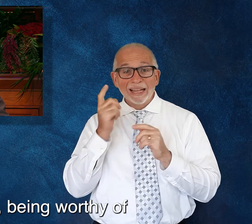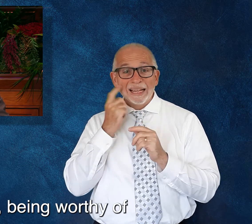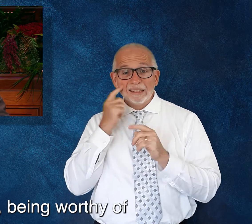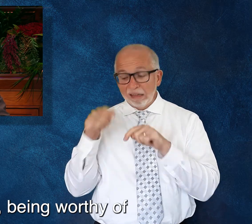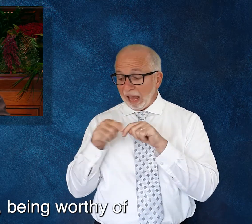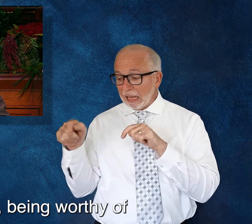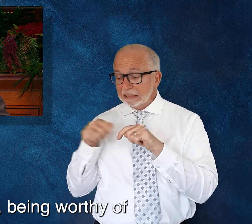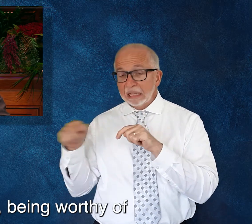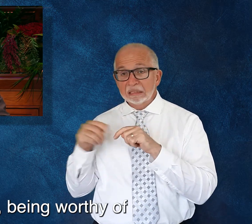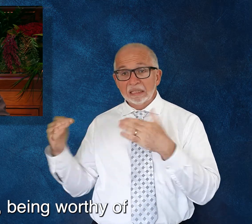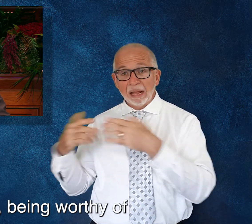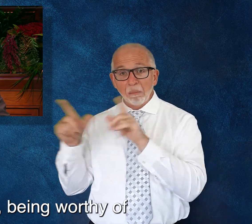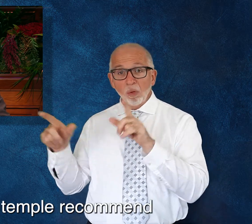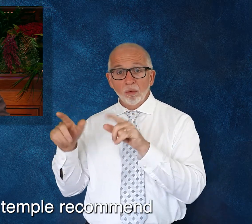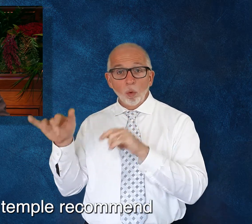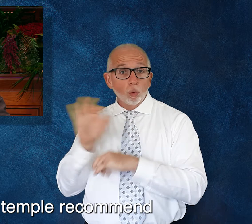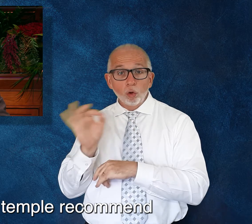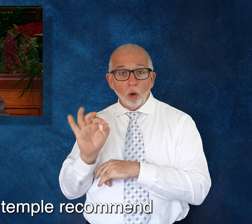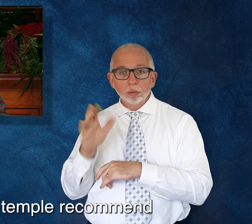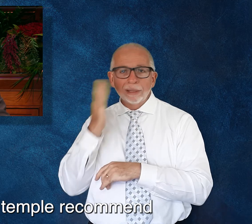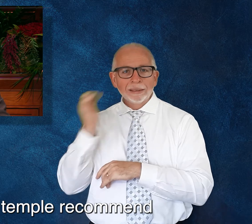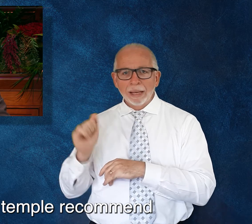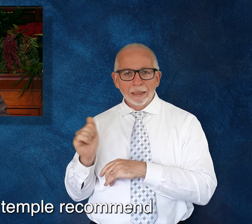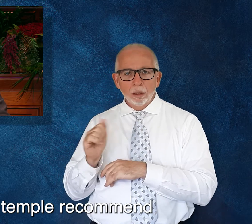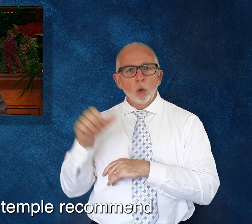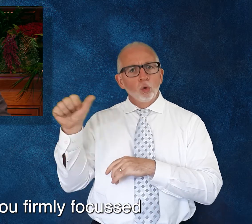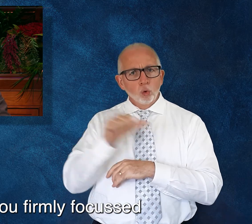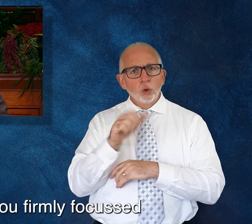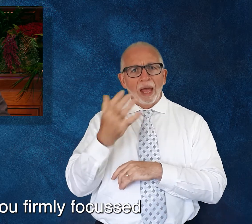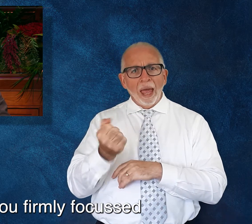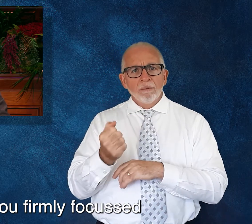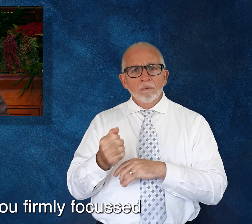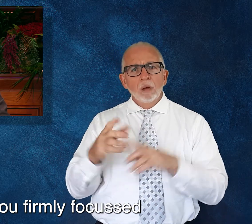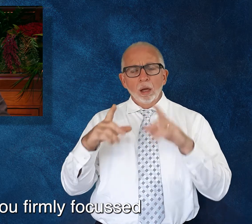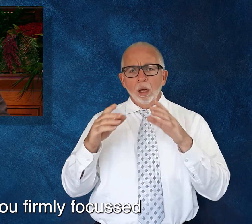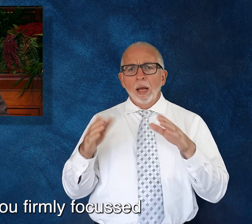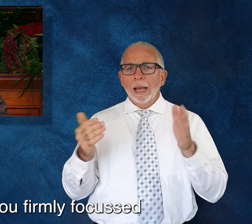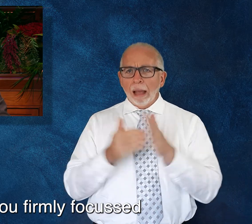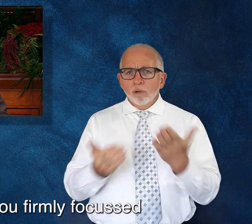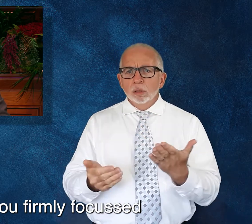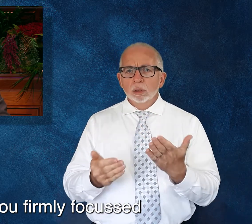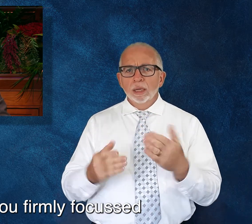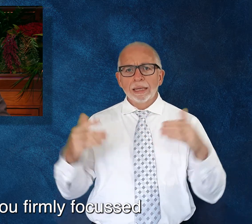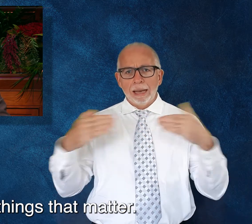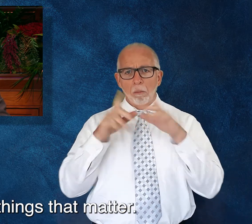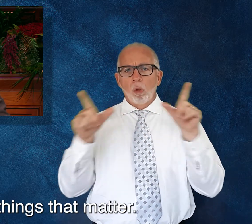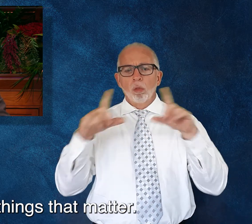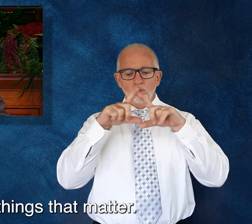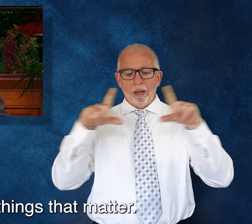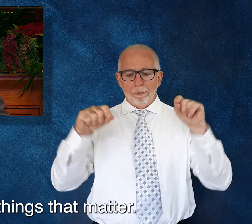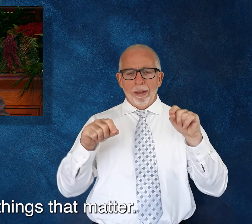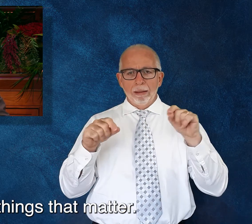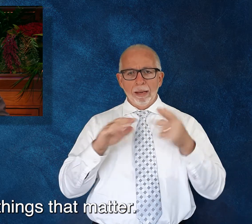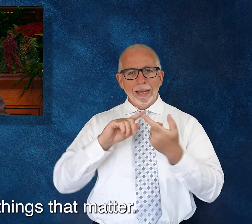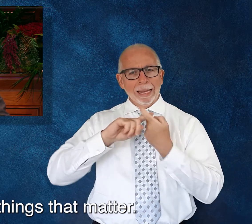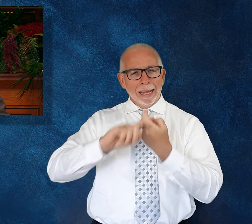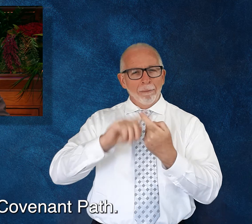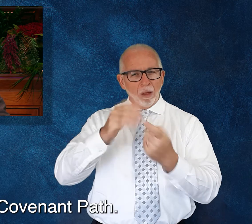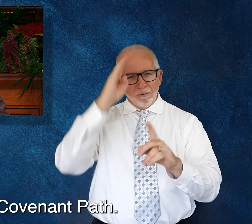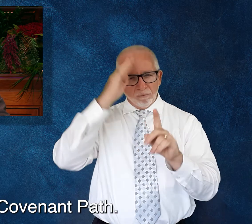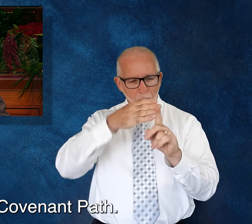or not, being worthy of a current temple recommend keeps you firmly focused on the things that